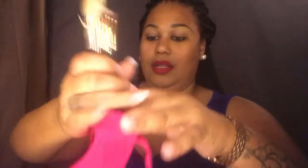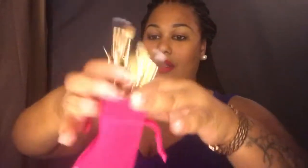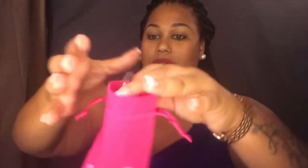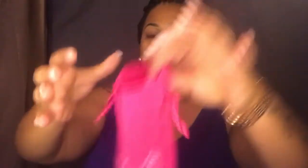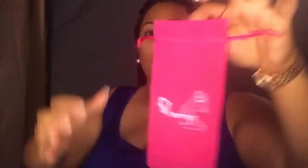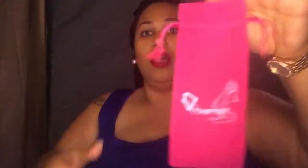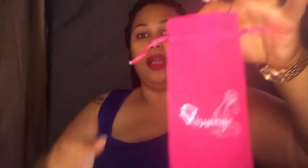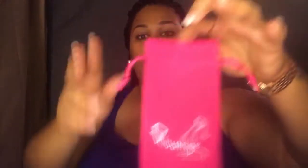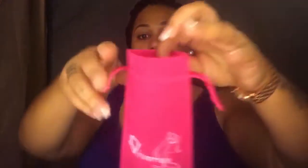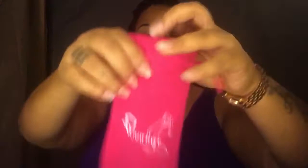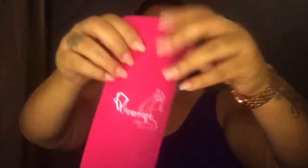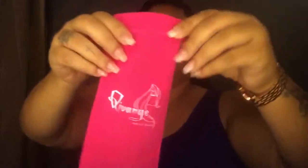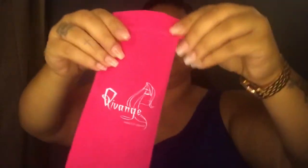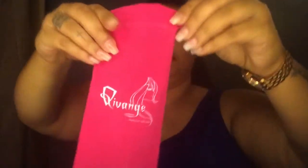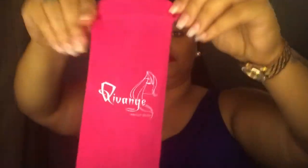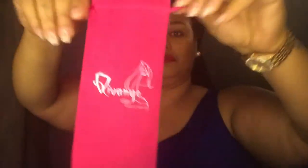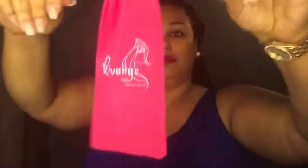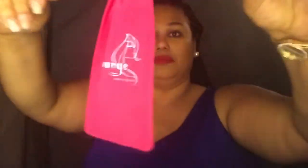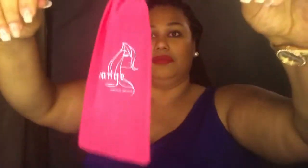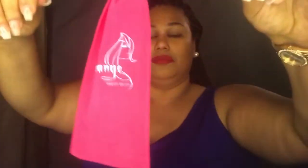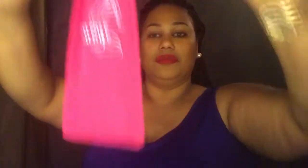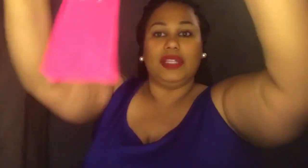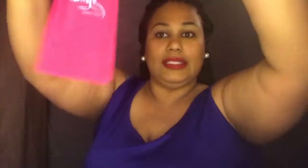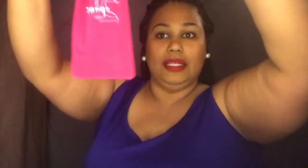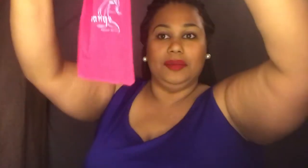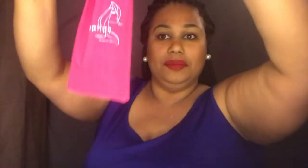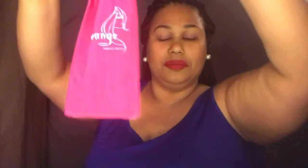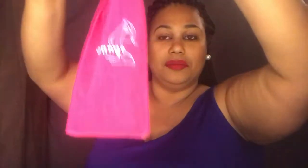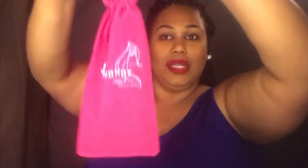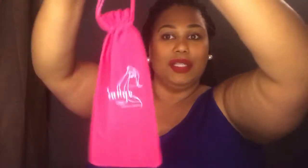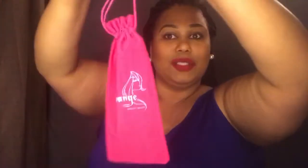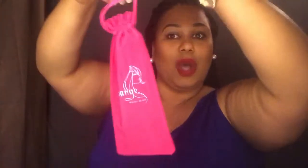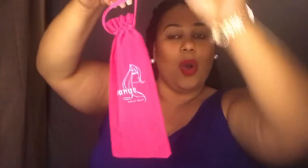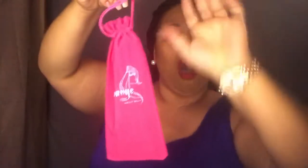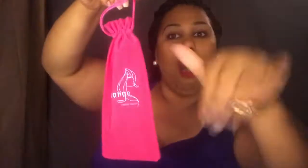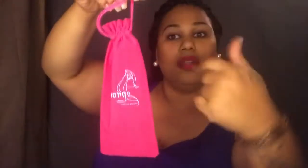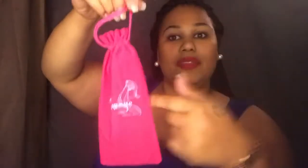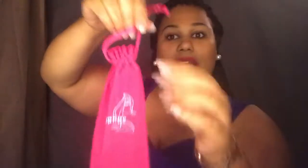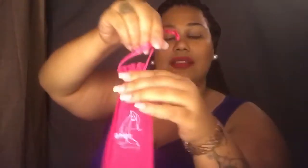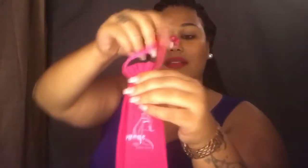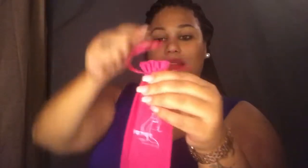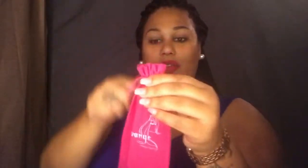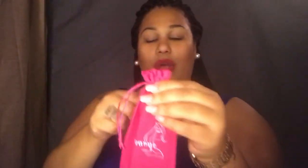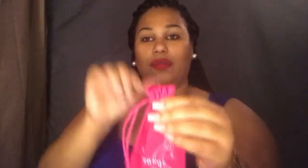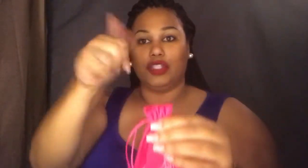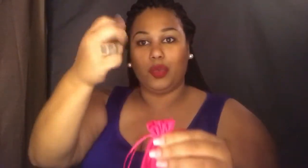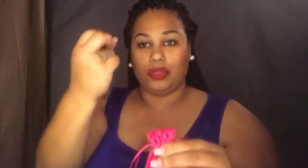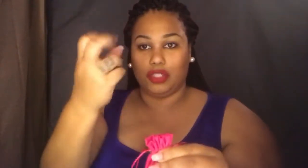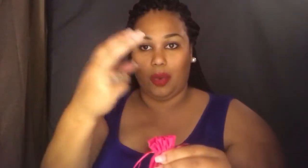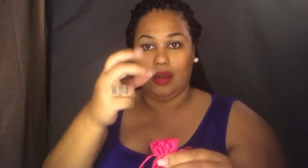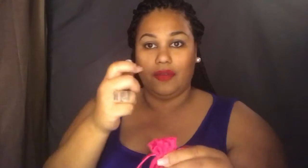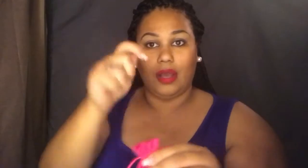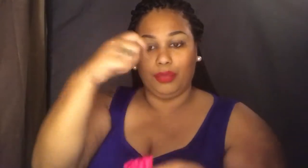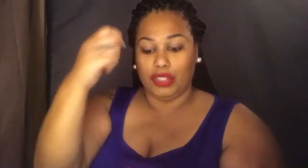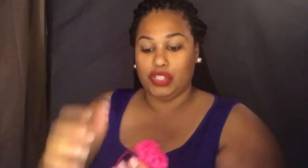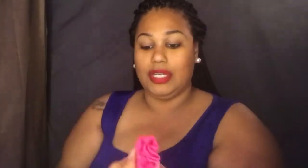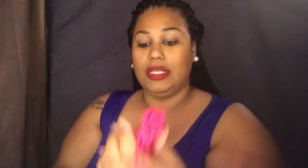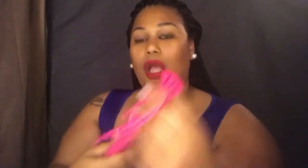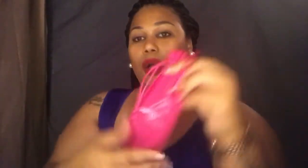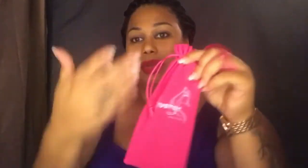here, and that's it. So all of this, you know, the 12 brushes plus